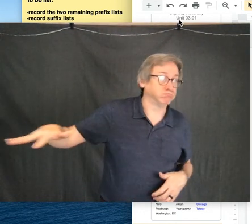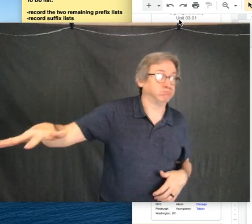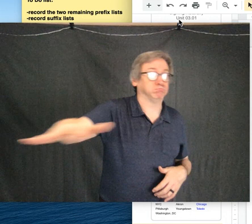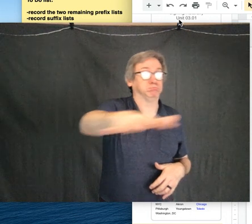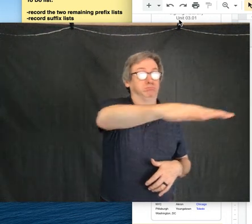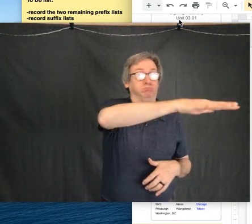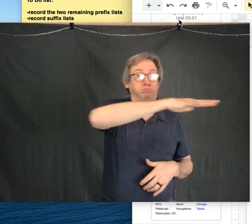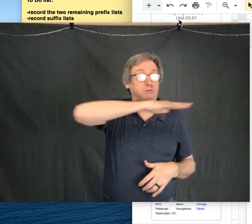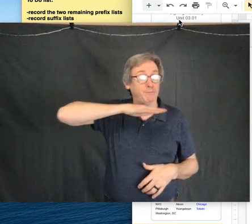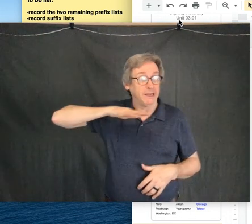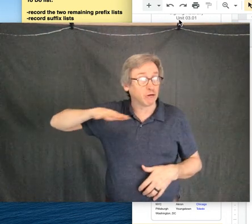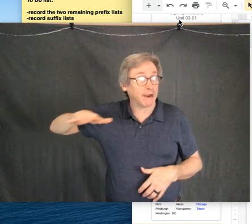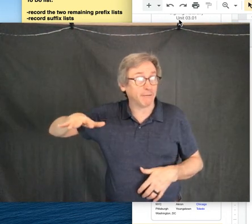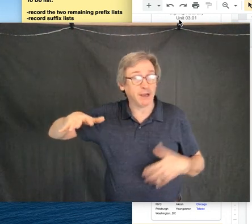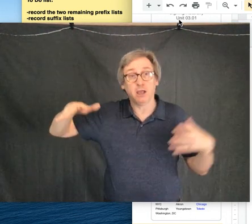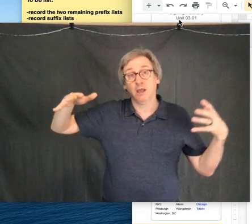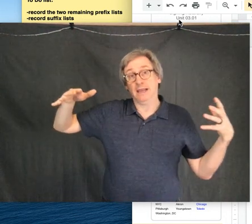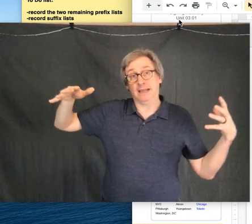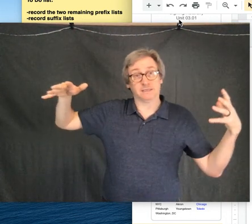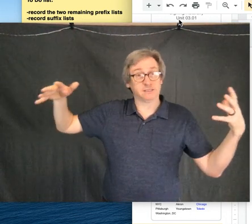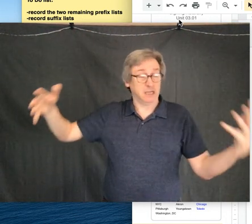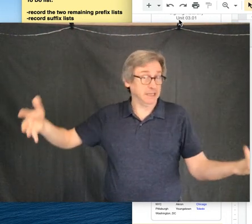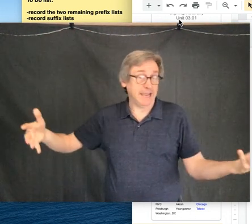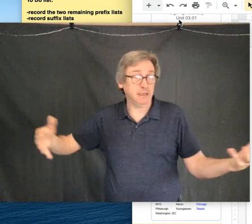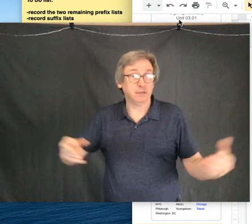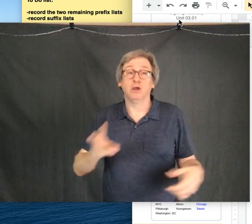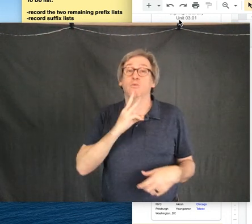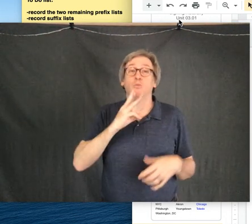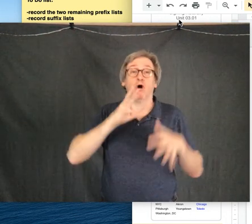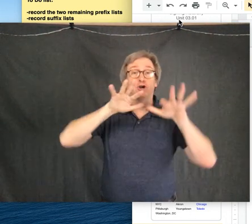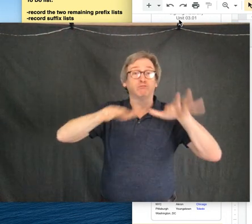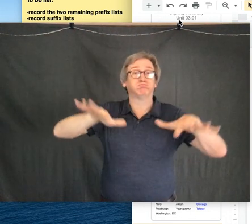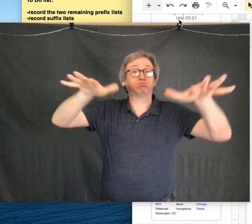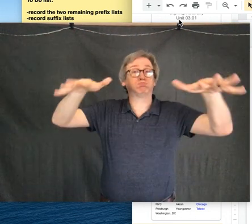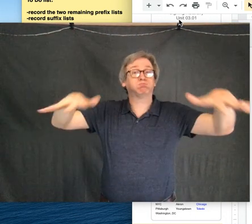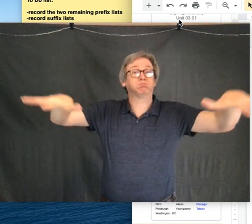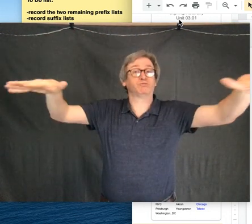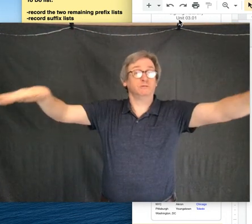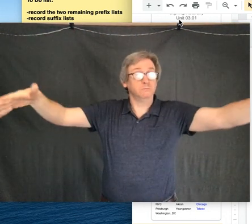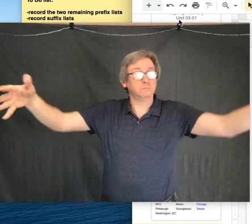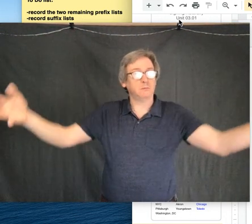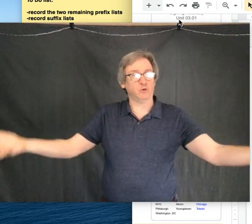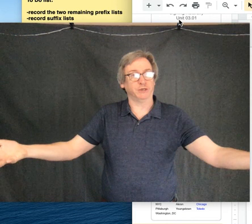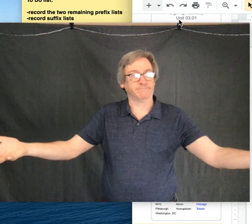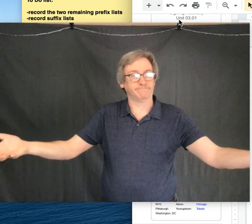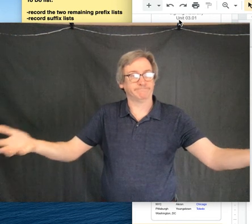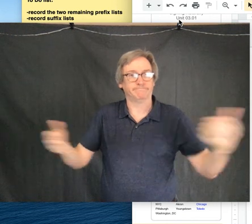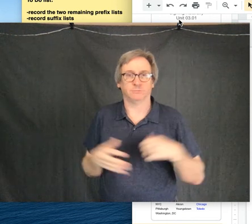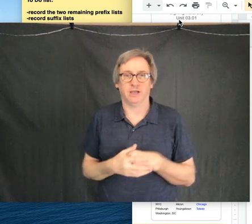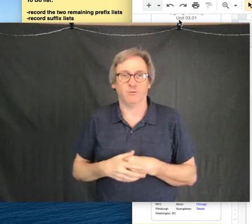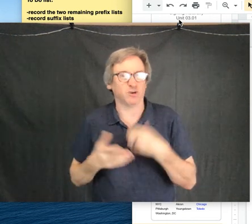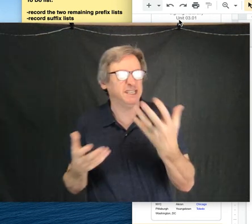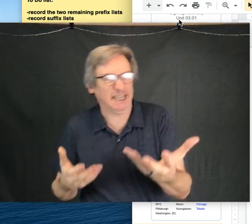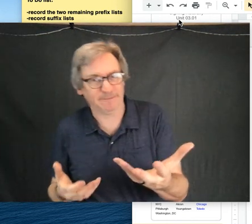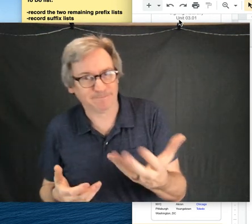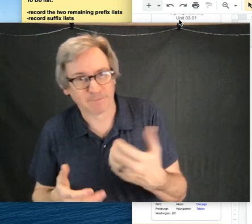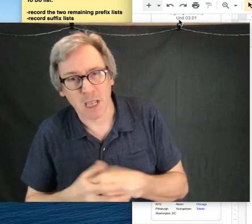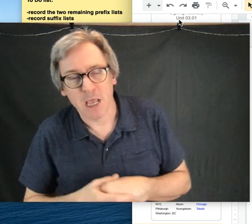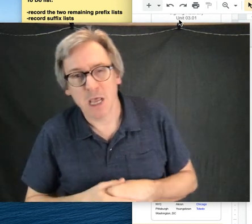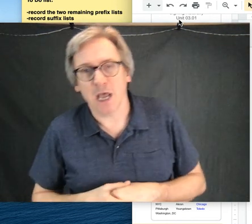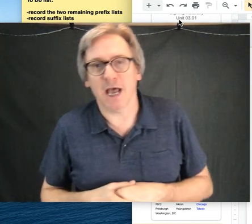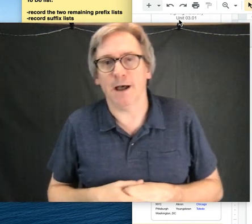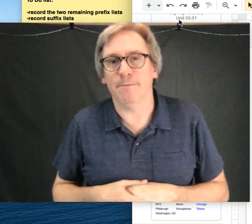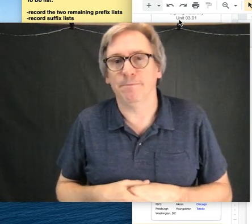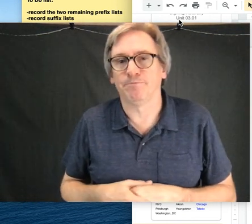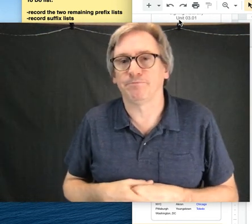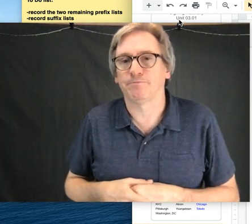Water, bigger area, it's a lake. Water, ocean, okay, or sea.